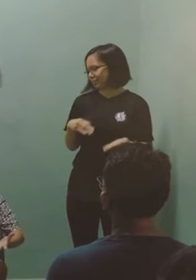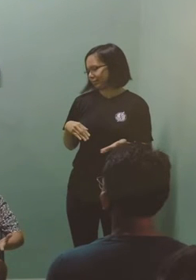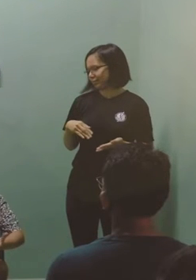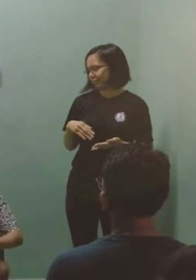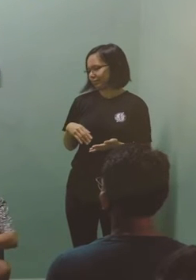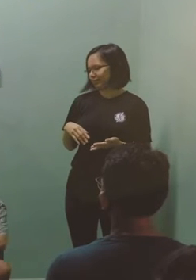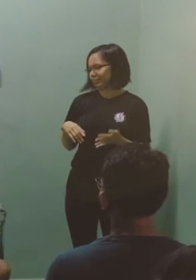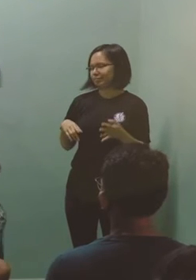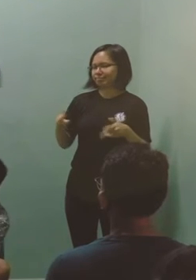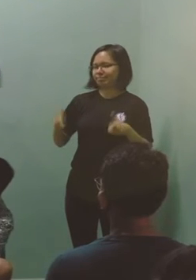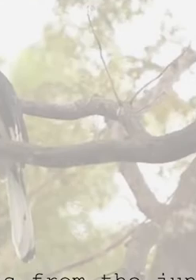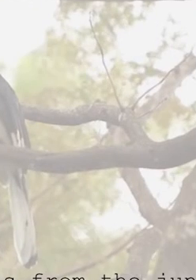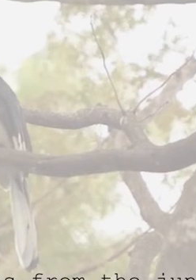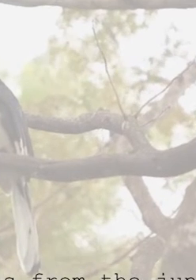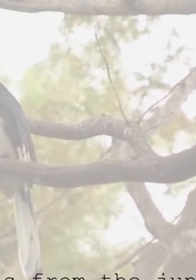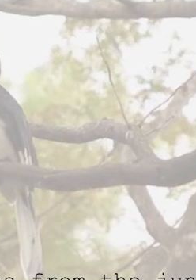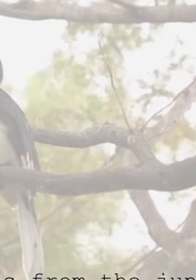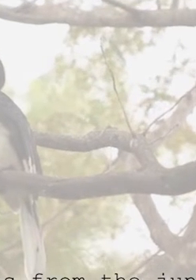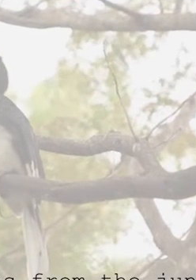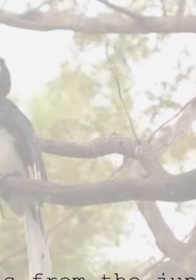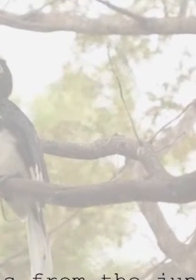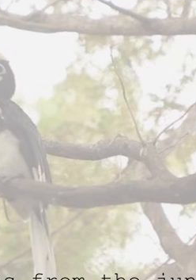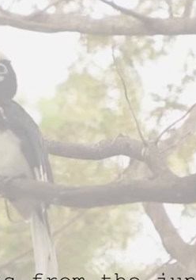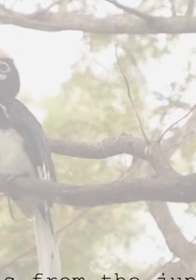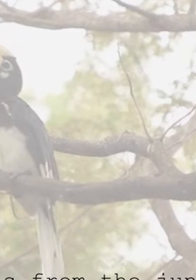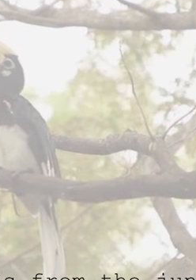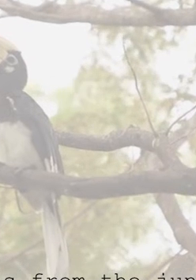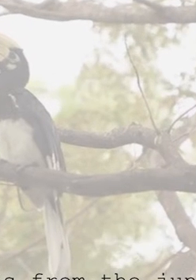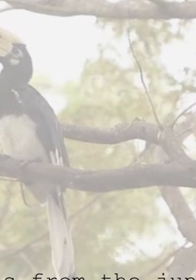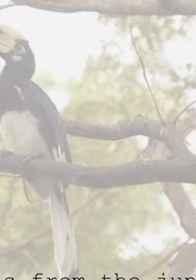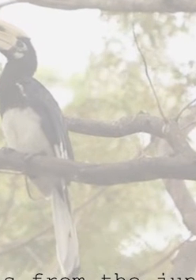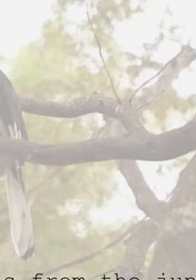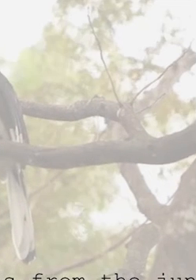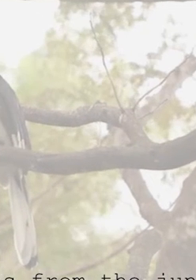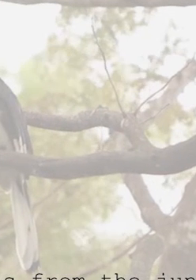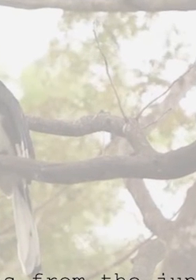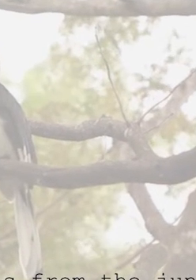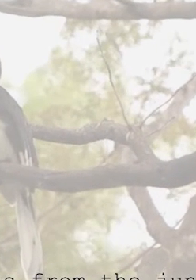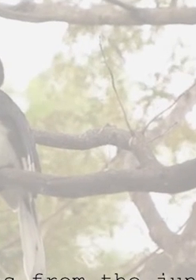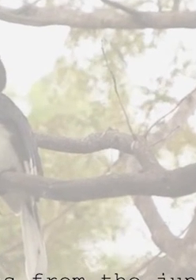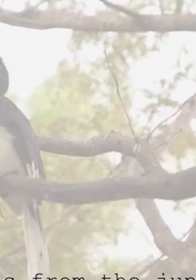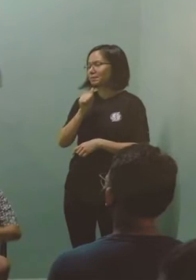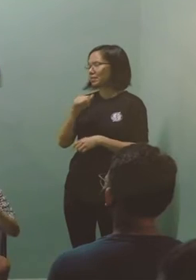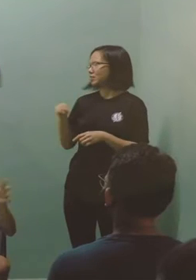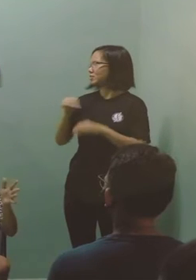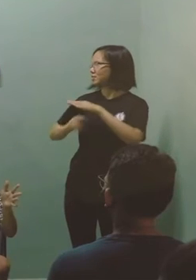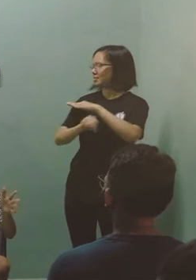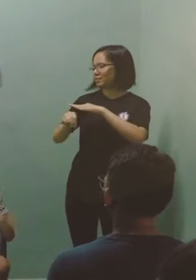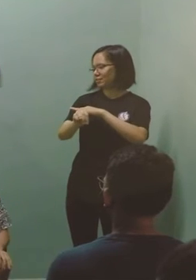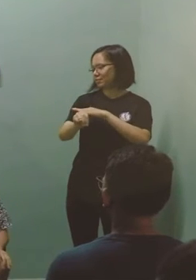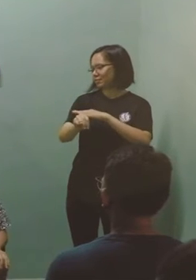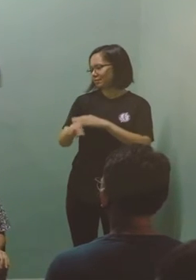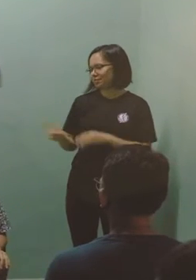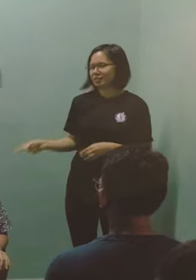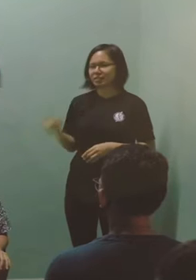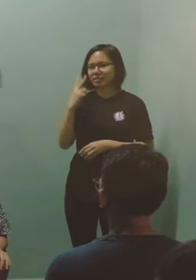begin. You know, welcome to our small little casual talk called Our Impatient Nature. Okay, so firstly, I do see quite a number of